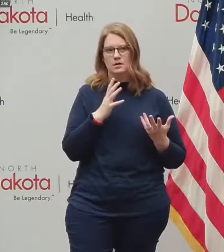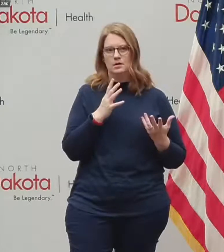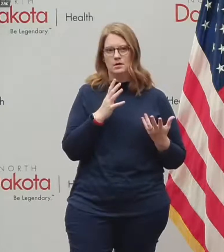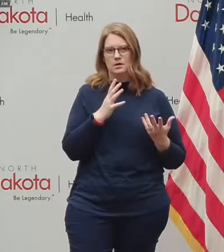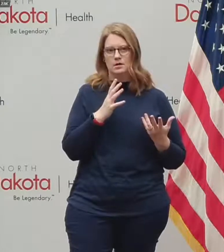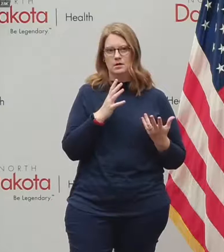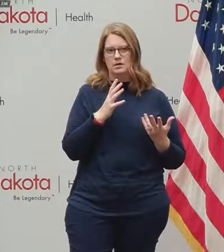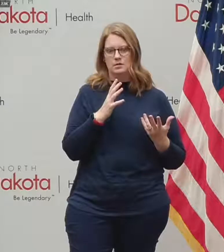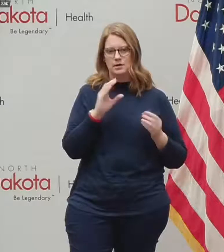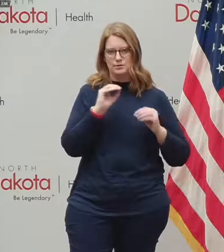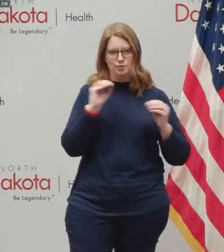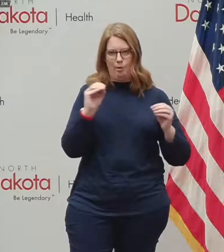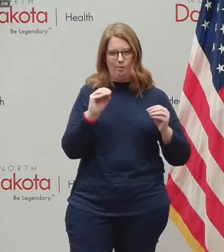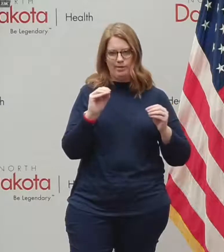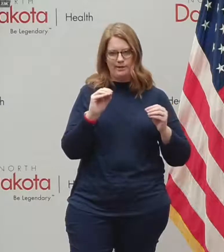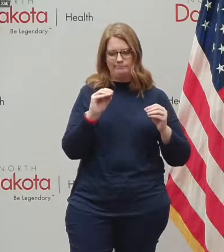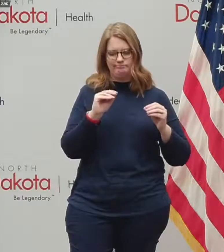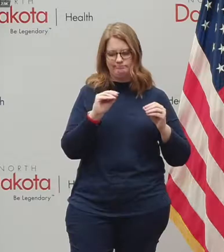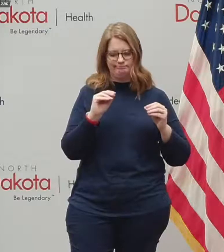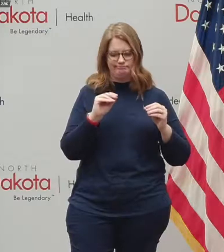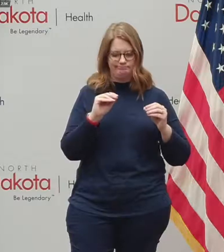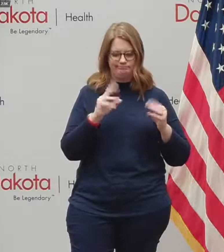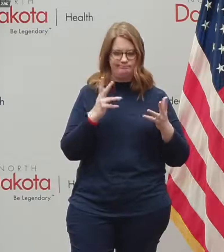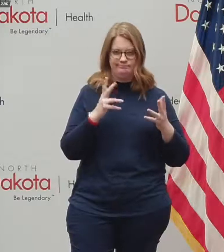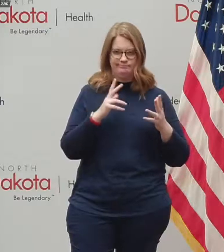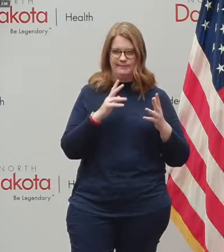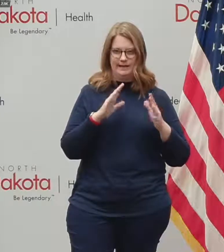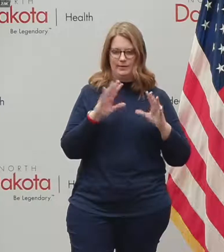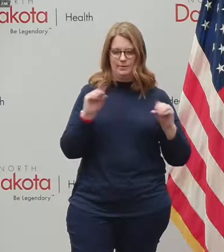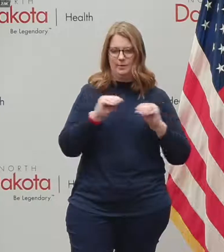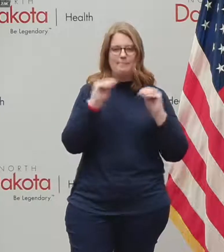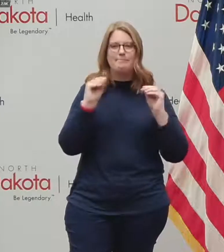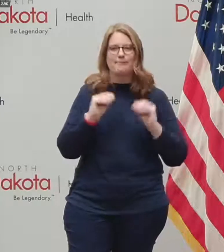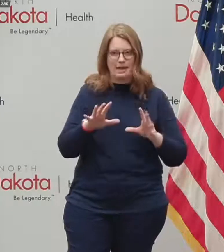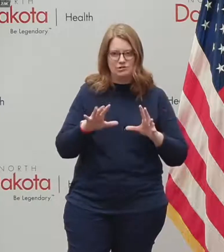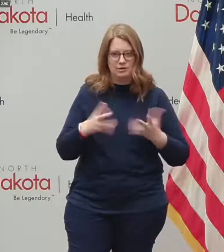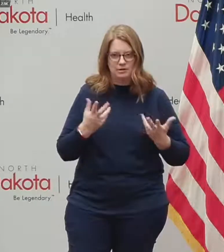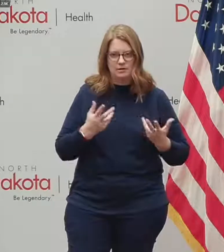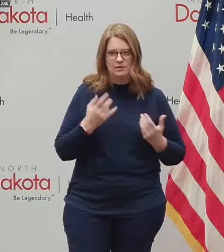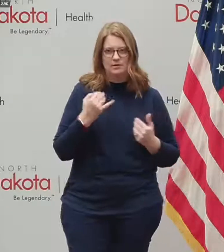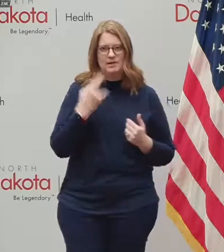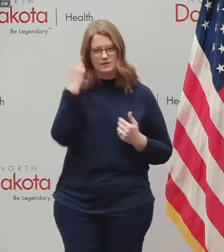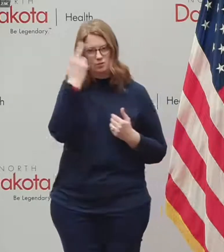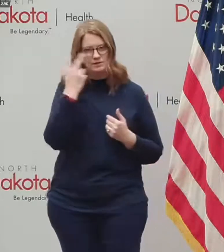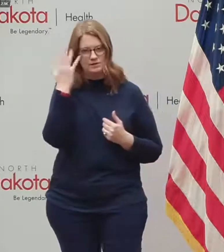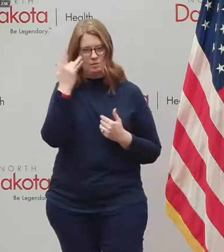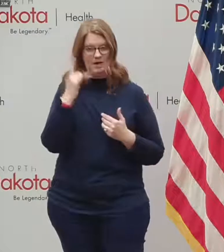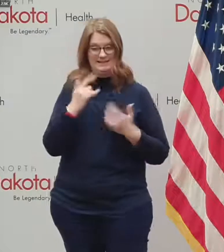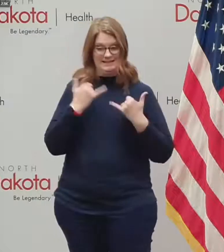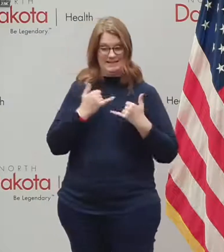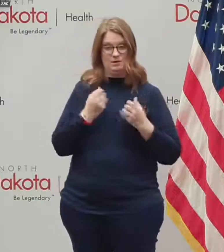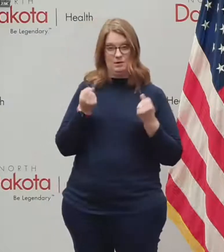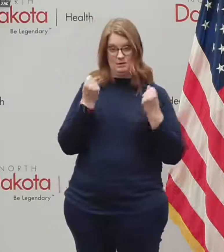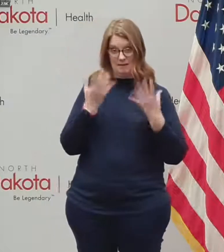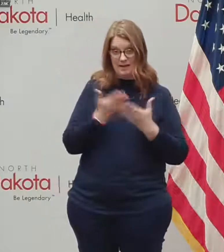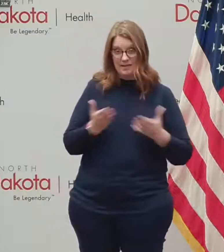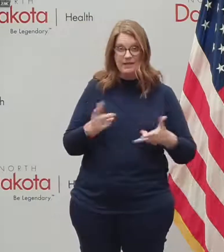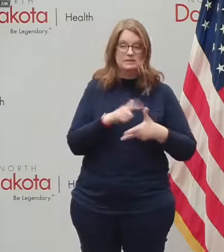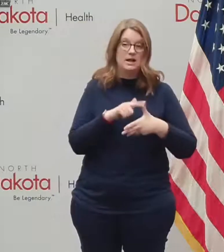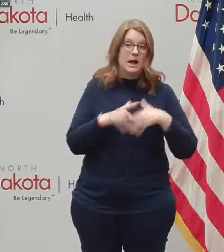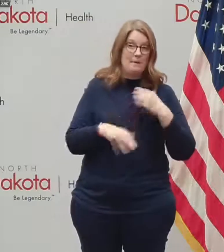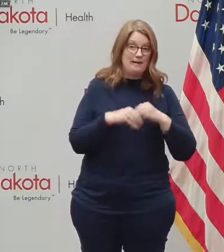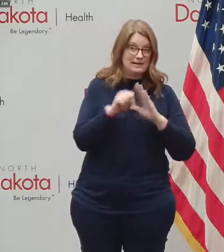silver bullets when you're trying to enhance staffing, and that's why today you saw us do multiple things. One was the amended state health officer